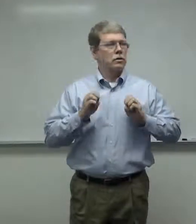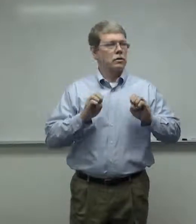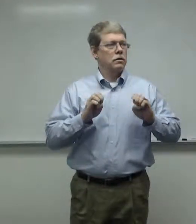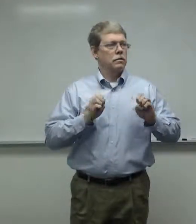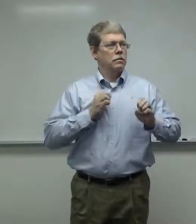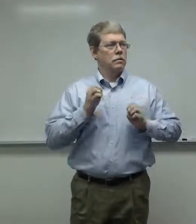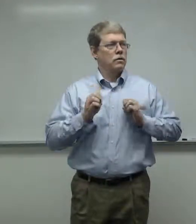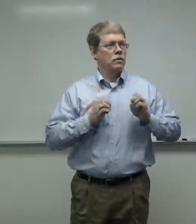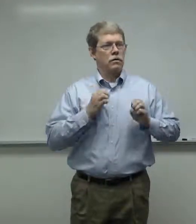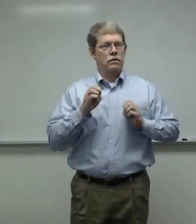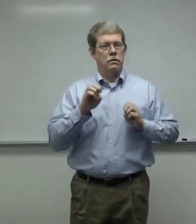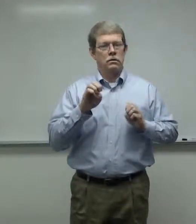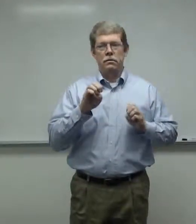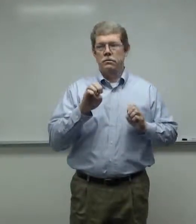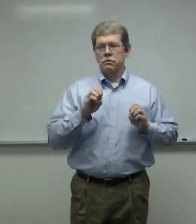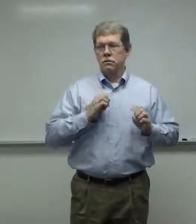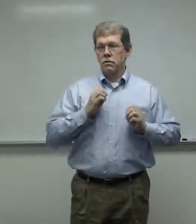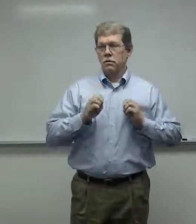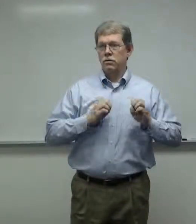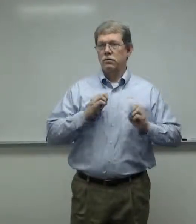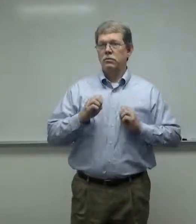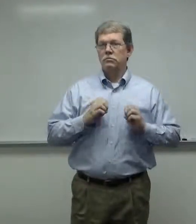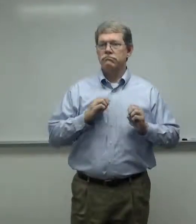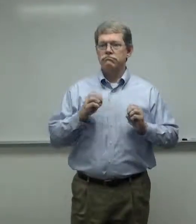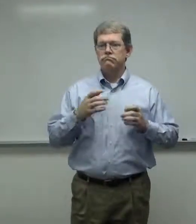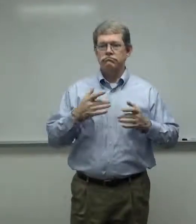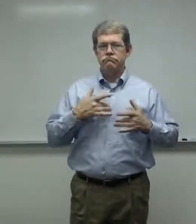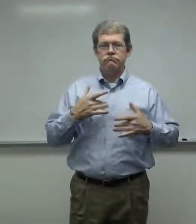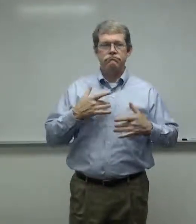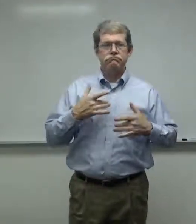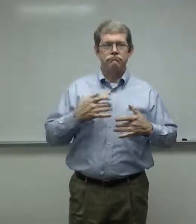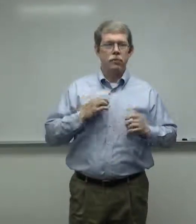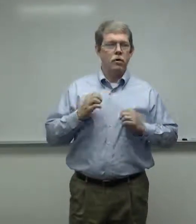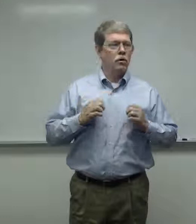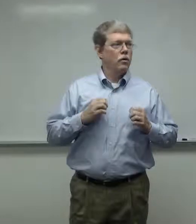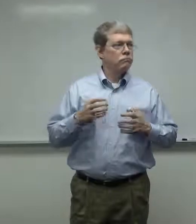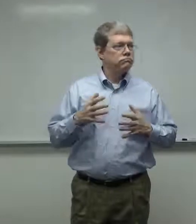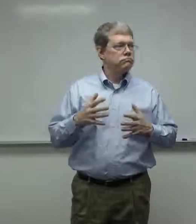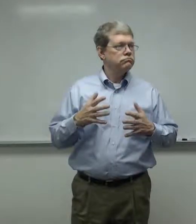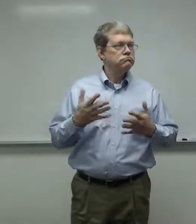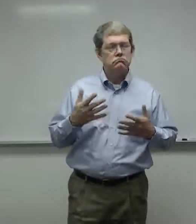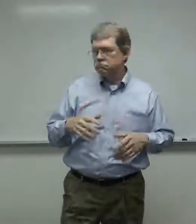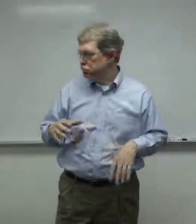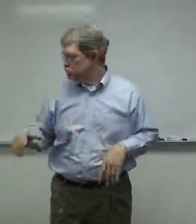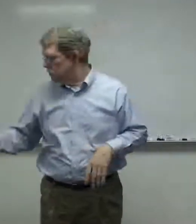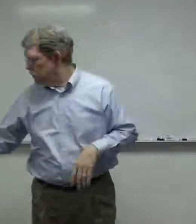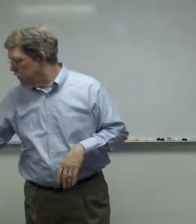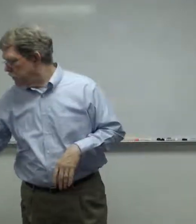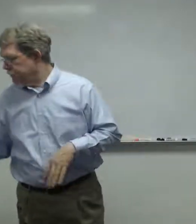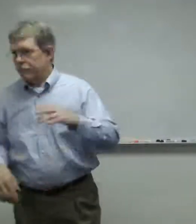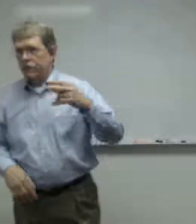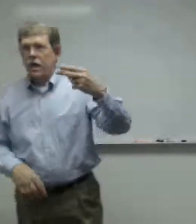So it's facial expressions and emotions. You've got to have your facial expression that matches the emotion.